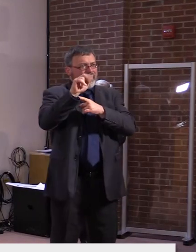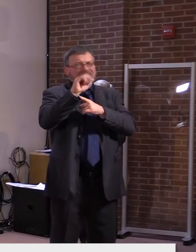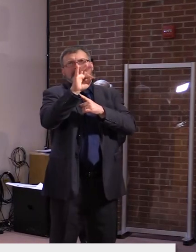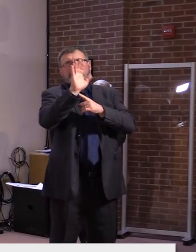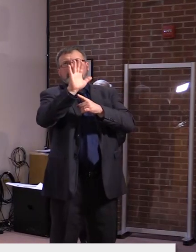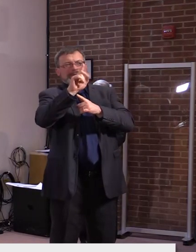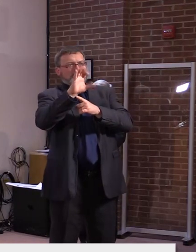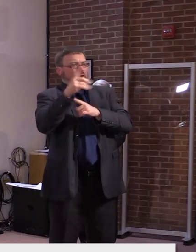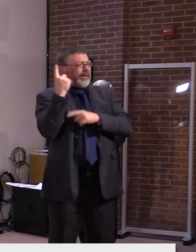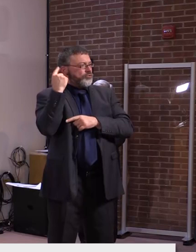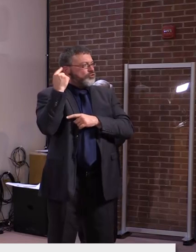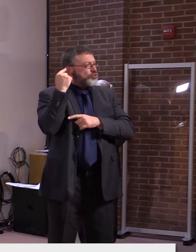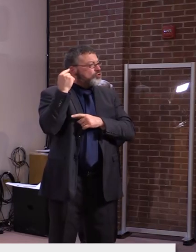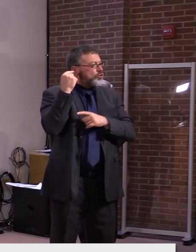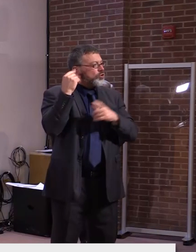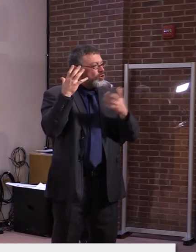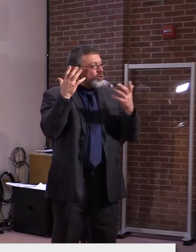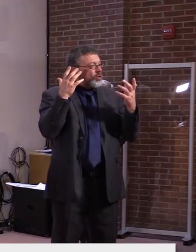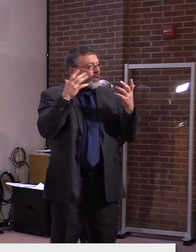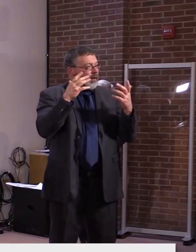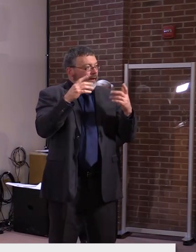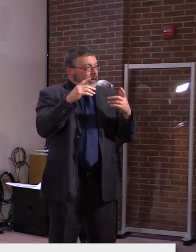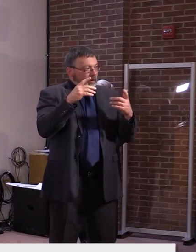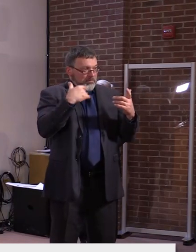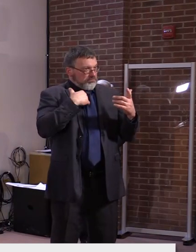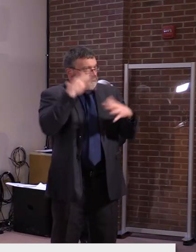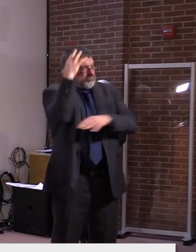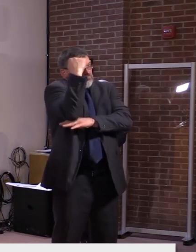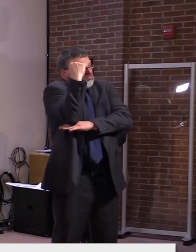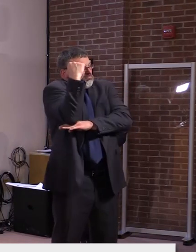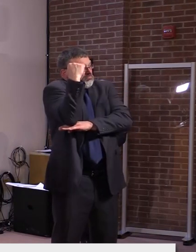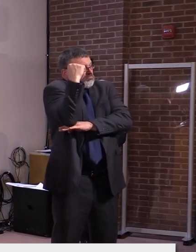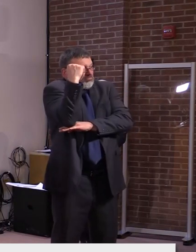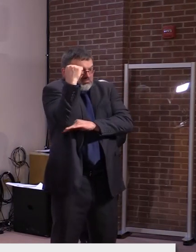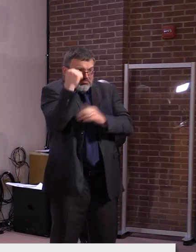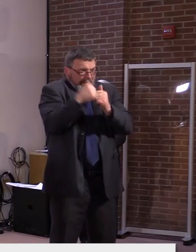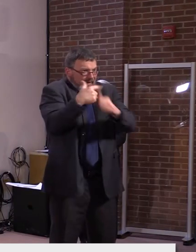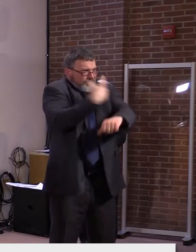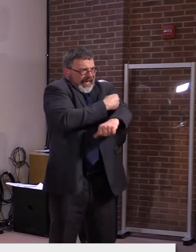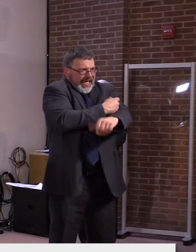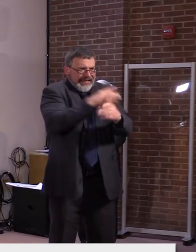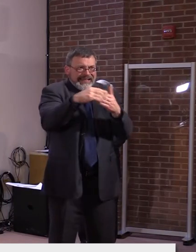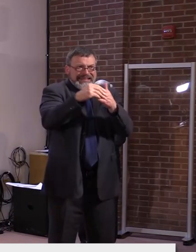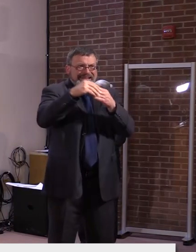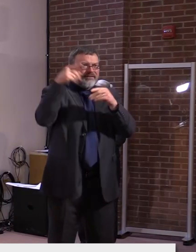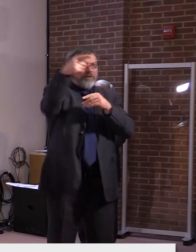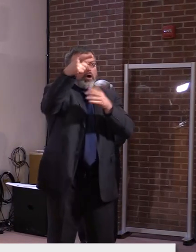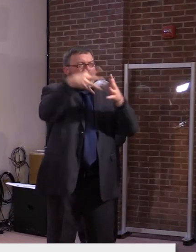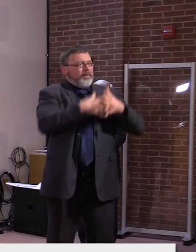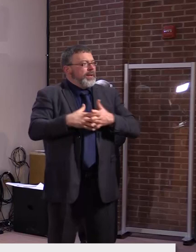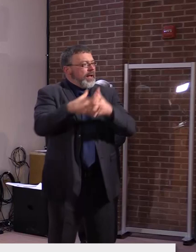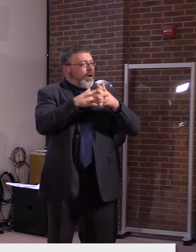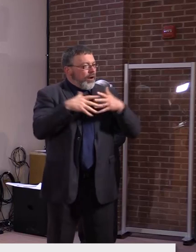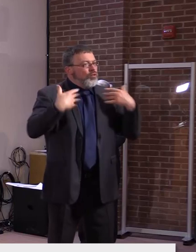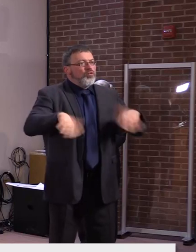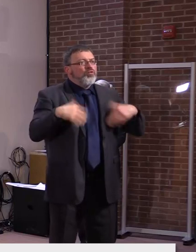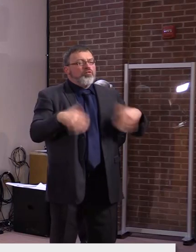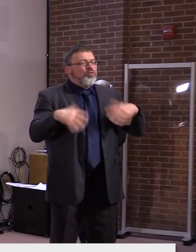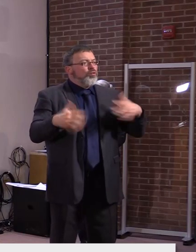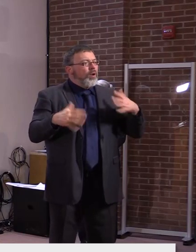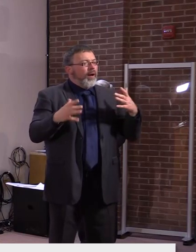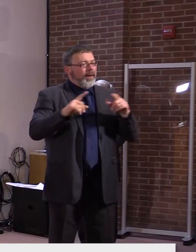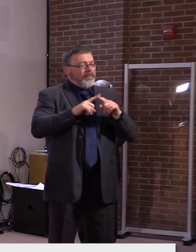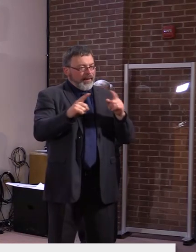And we have no track record with this vaccine, so we're learning as we go. So it appears the vaccine,